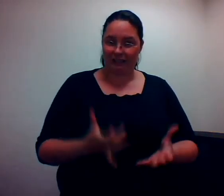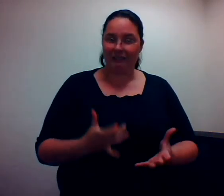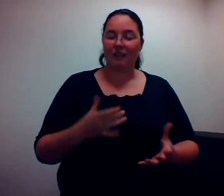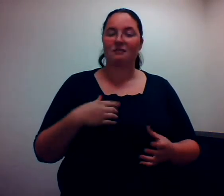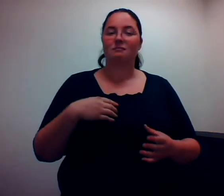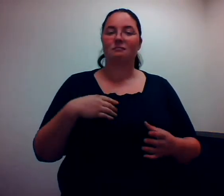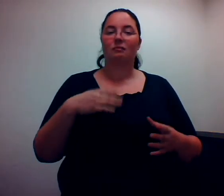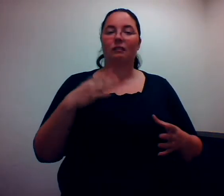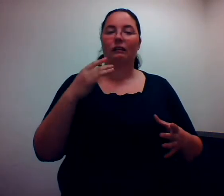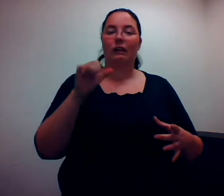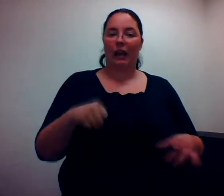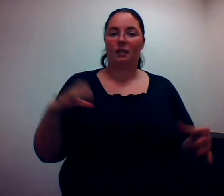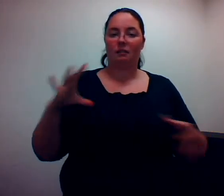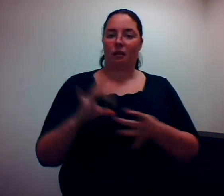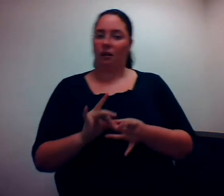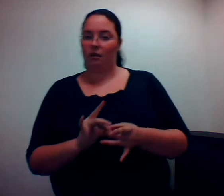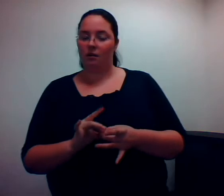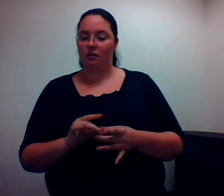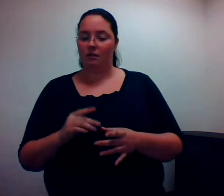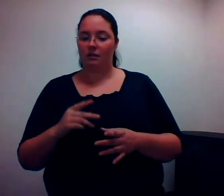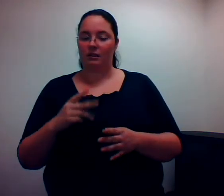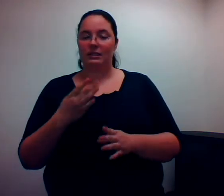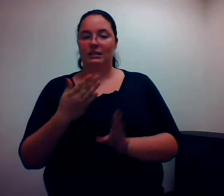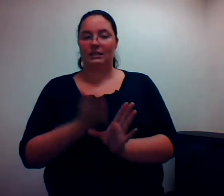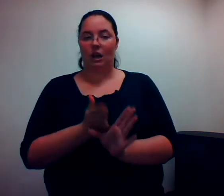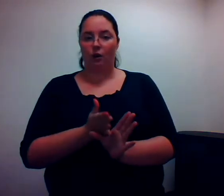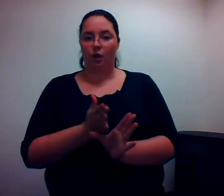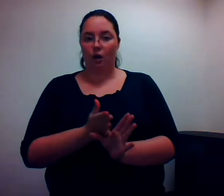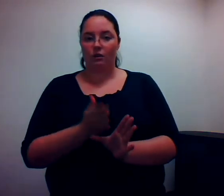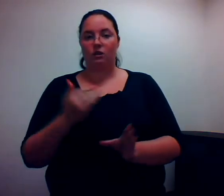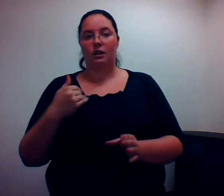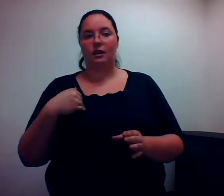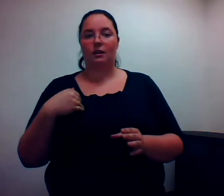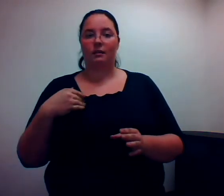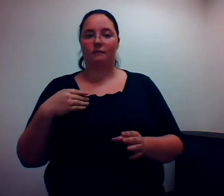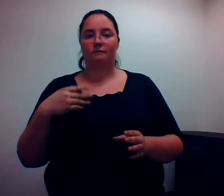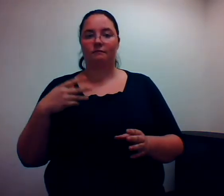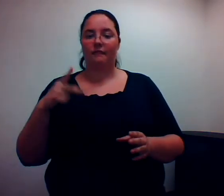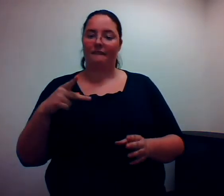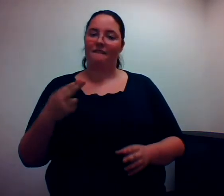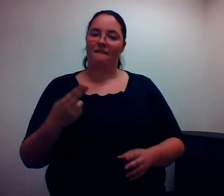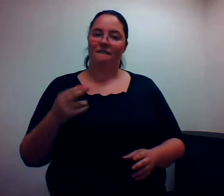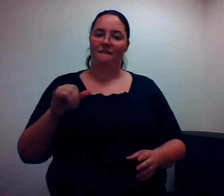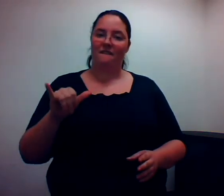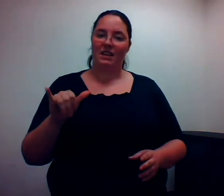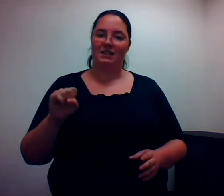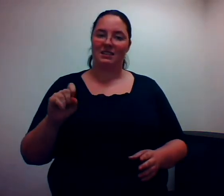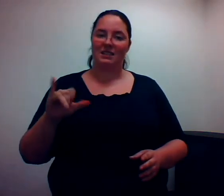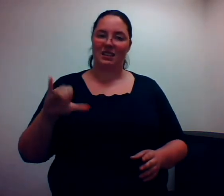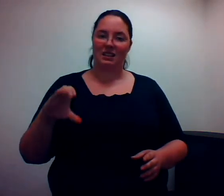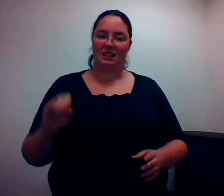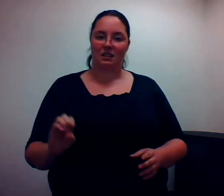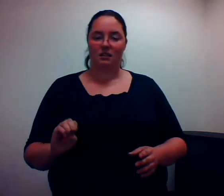psychology, sociology, biology, physics, any of the courses on the college level. And you could either try this with high